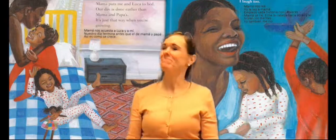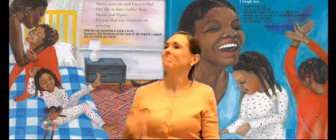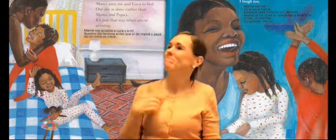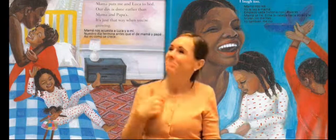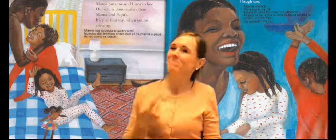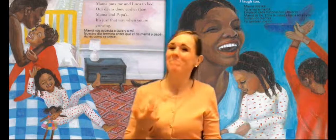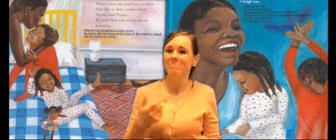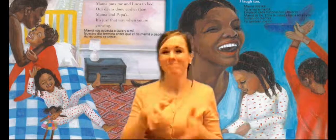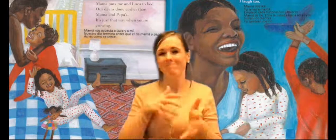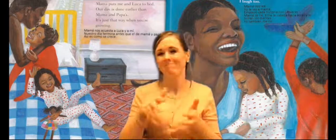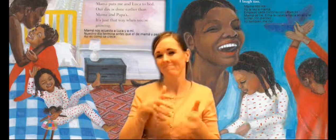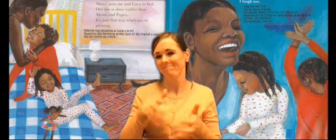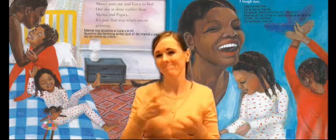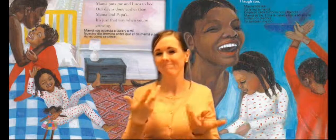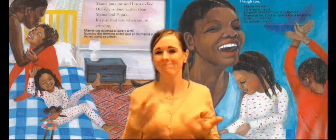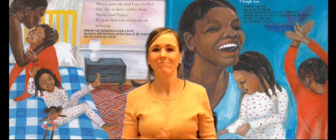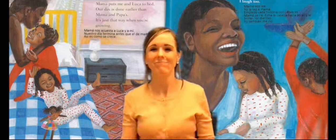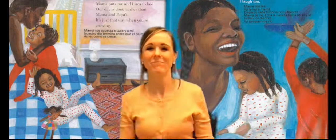so beautiful.